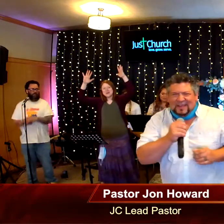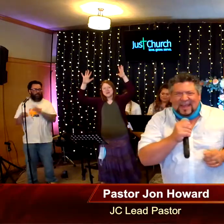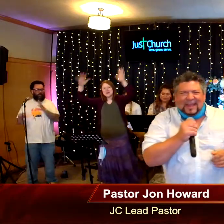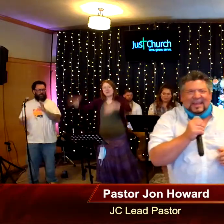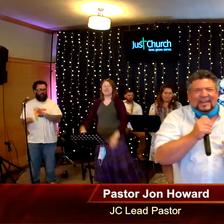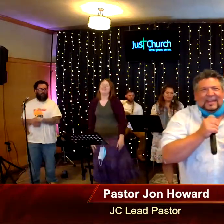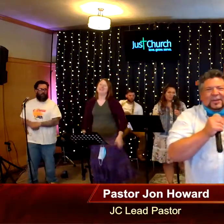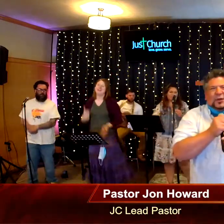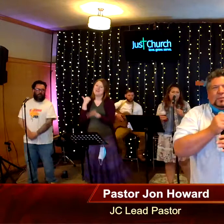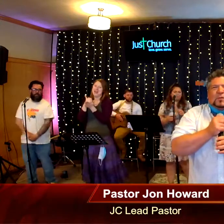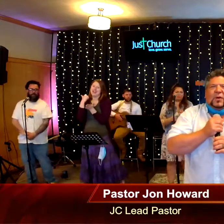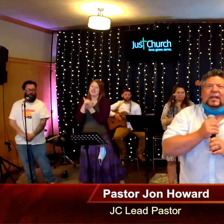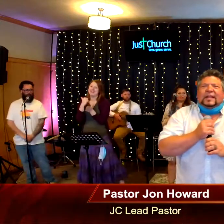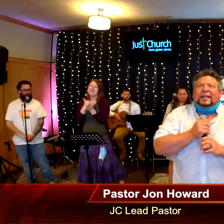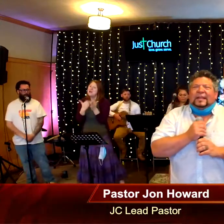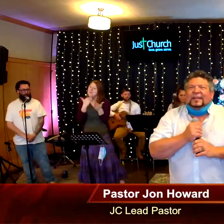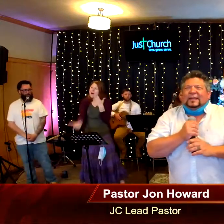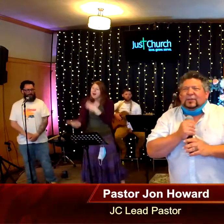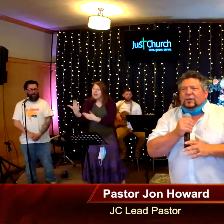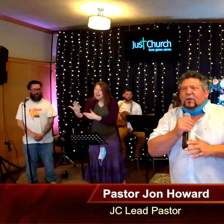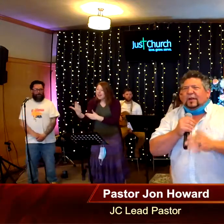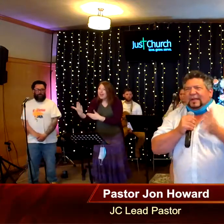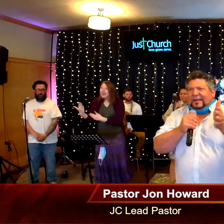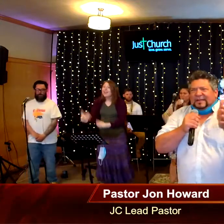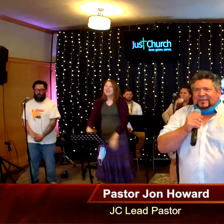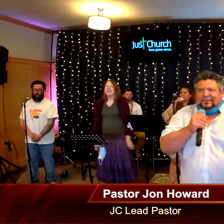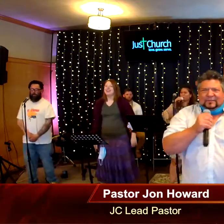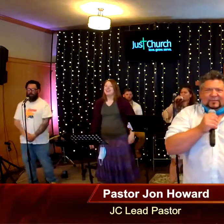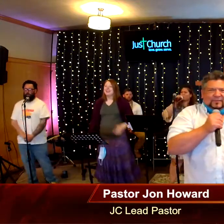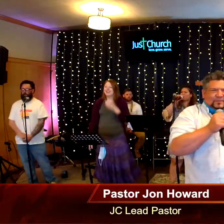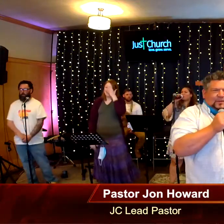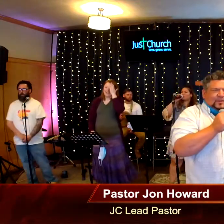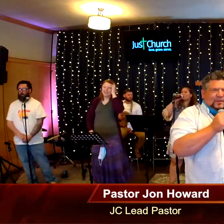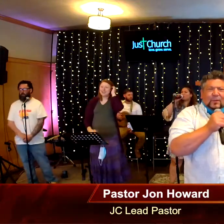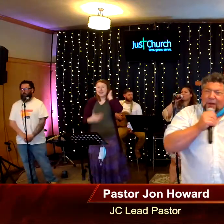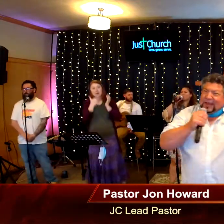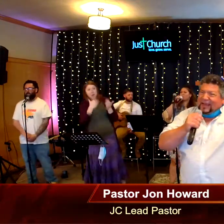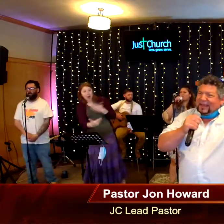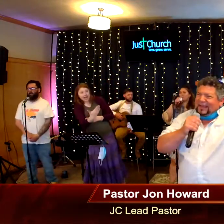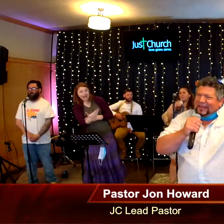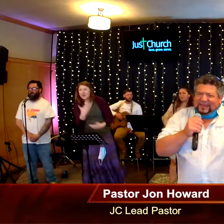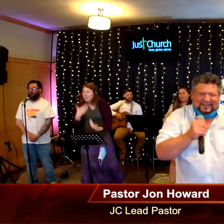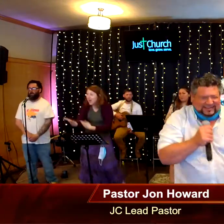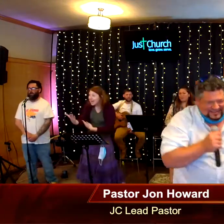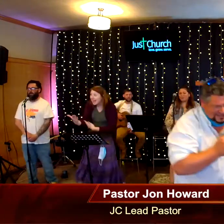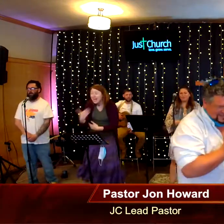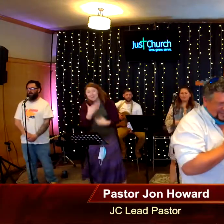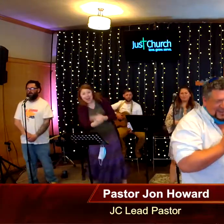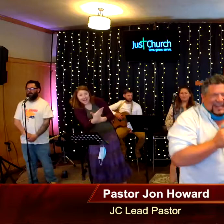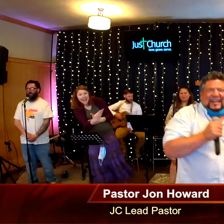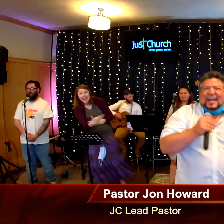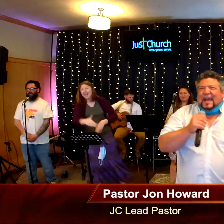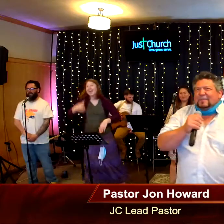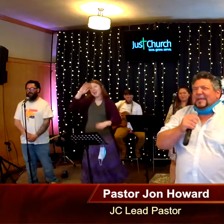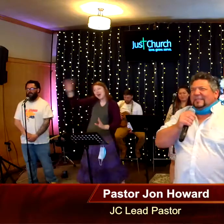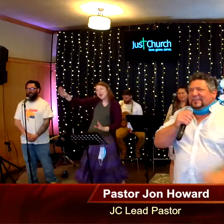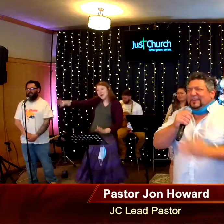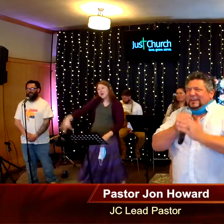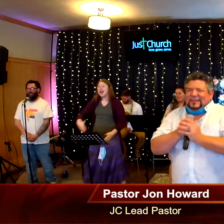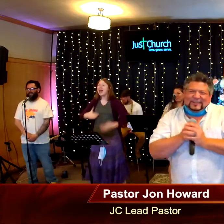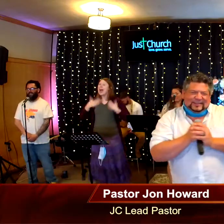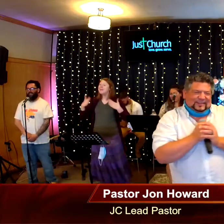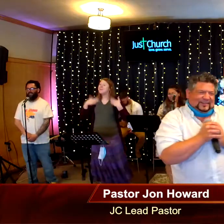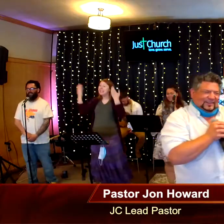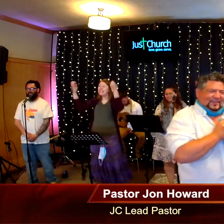Woo! Amen. And good morning. Good morning. Good morning. Happy